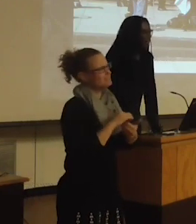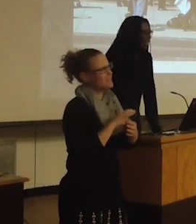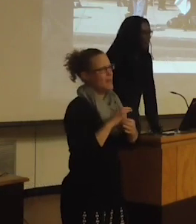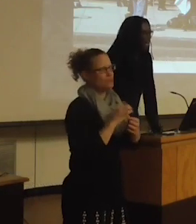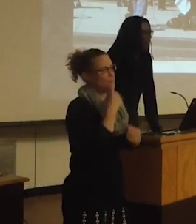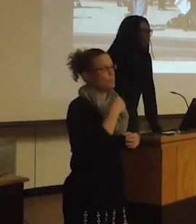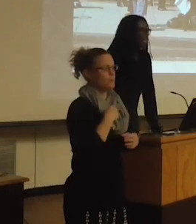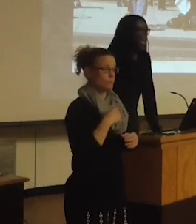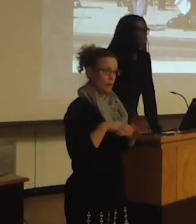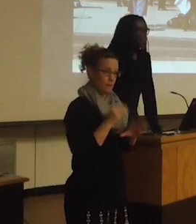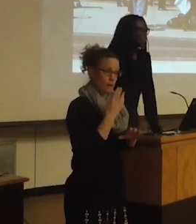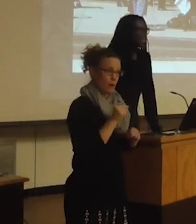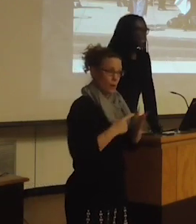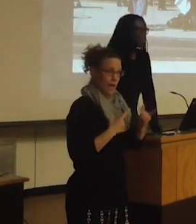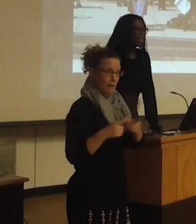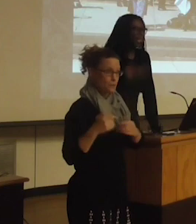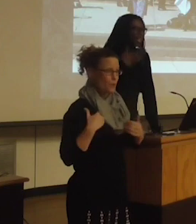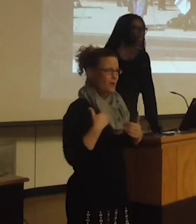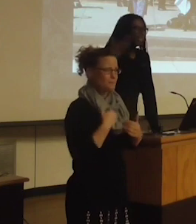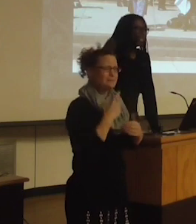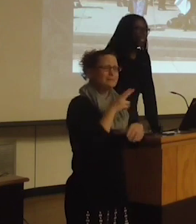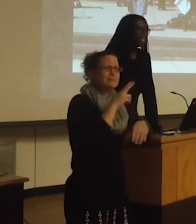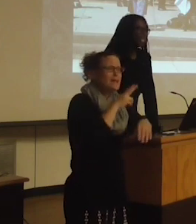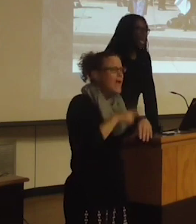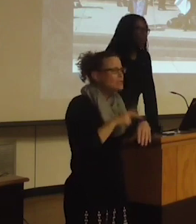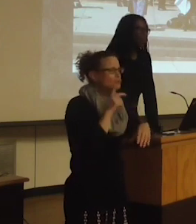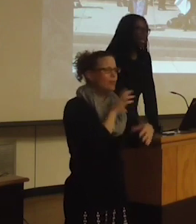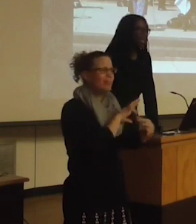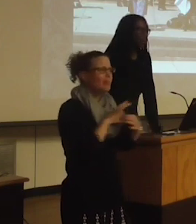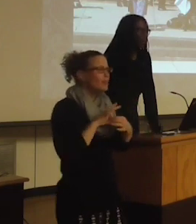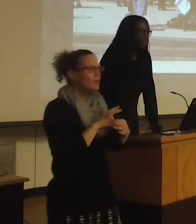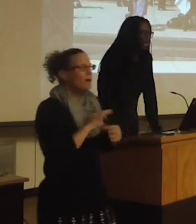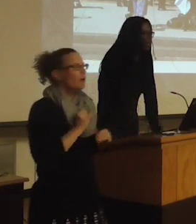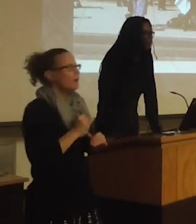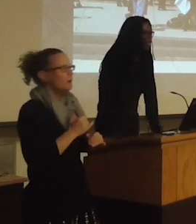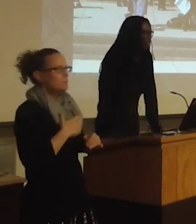I actually found out what happens to animals, like, that was a natural extension